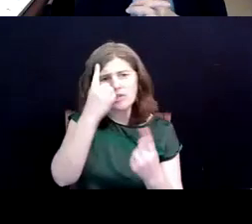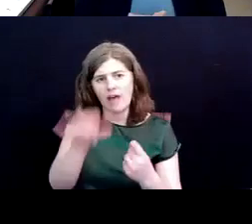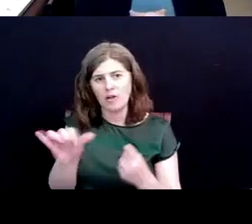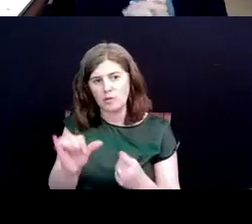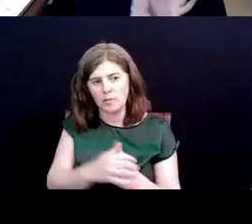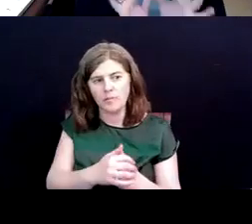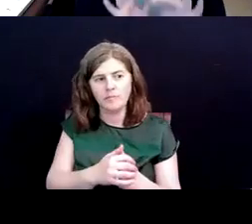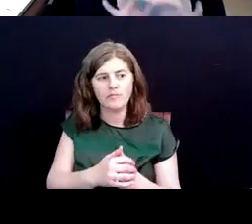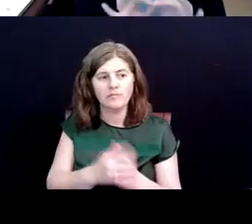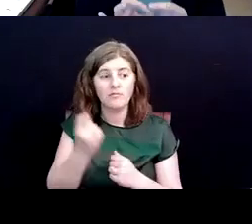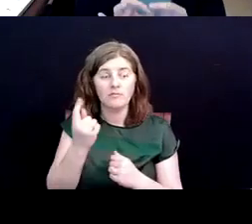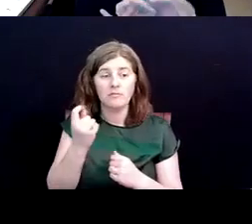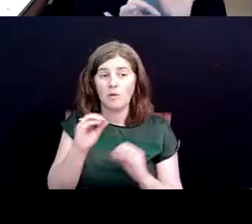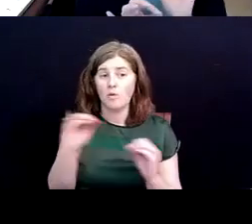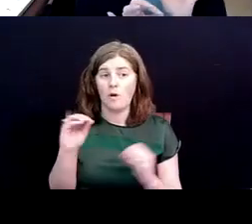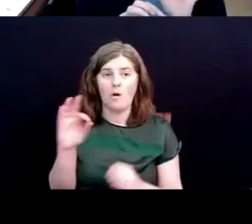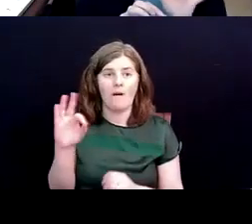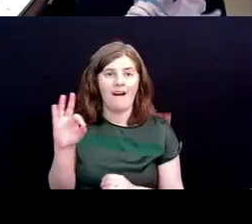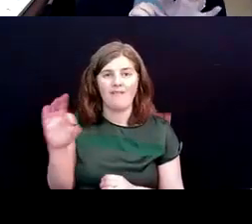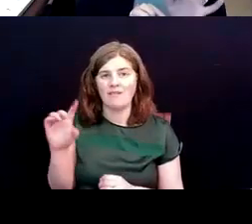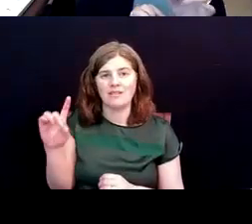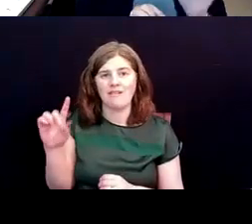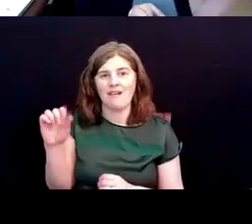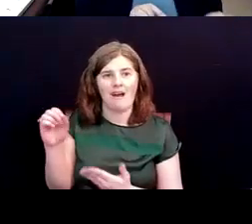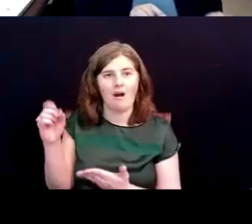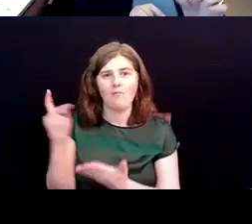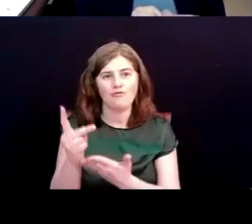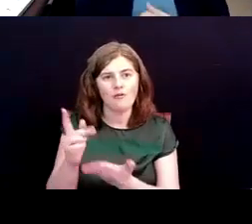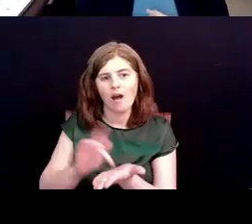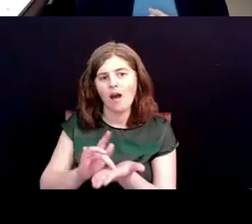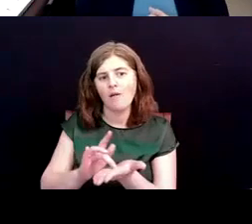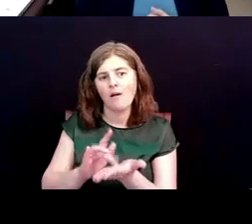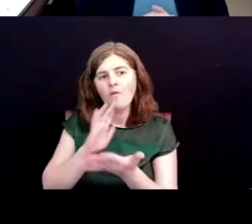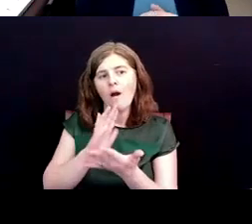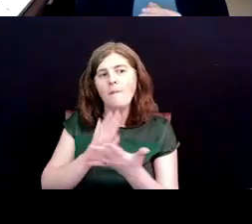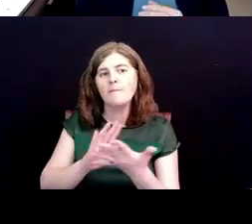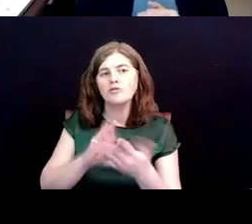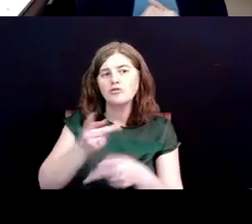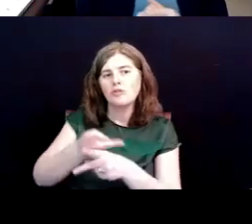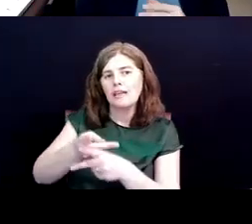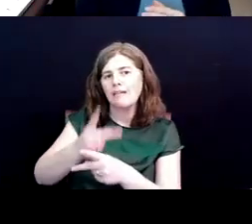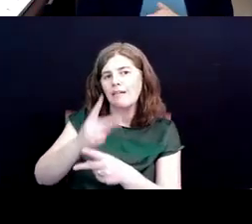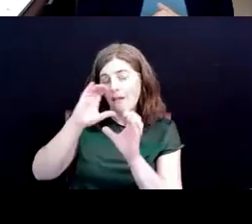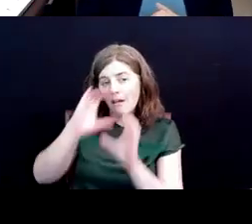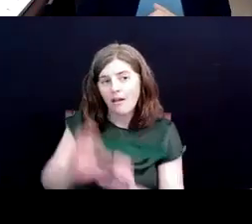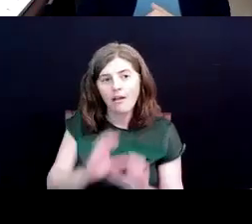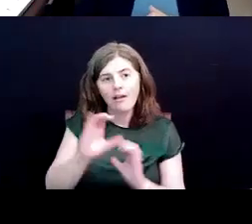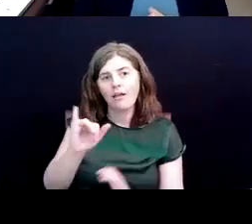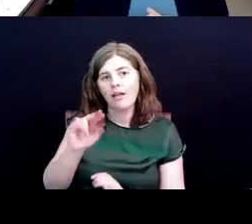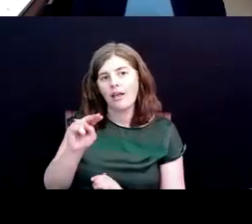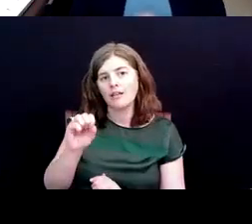are no FDA approved medications for the primary treatment of insomnia. So when you see children on medicine for